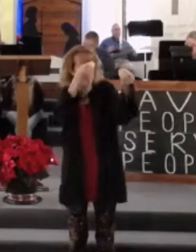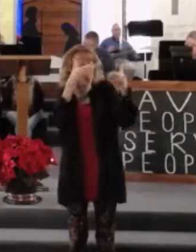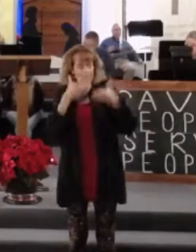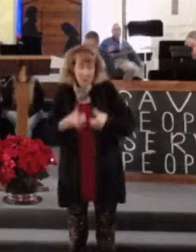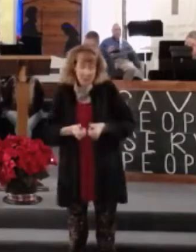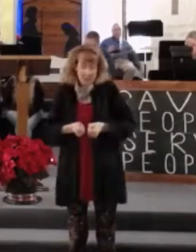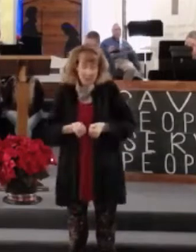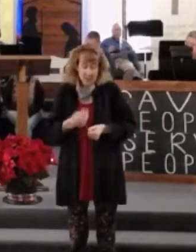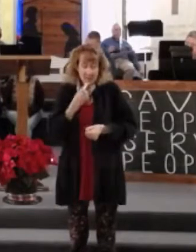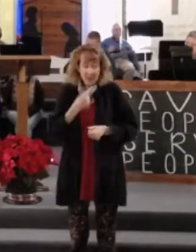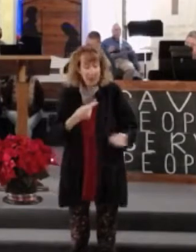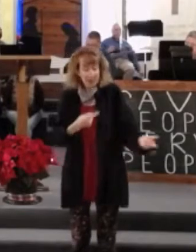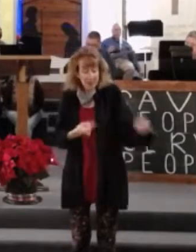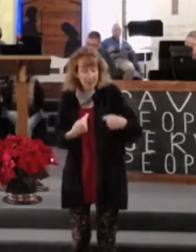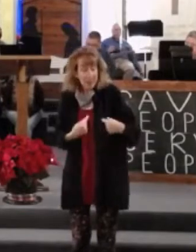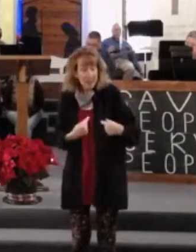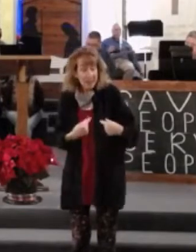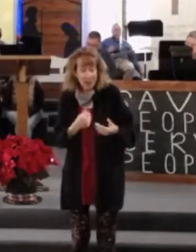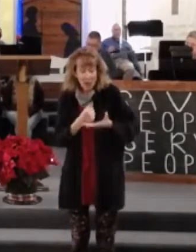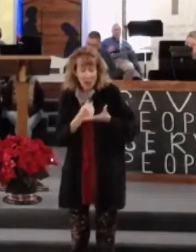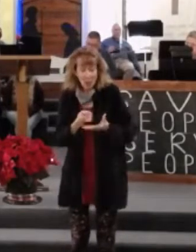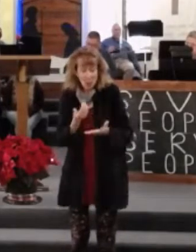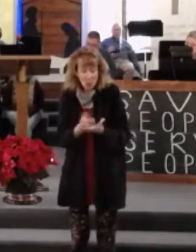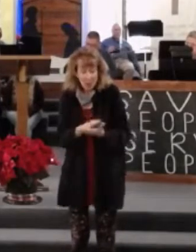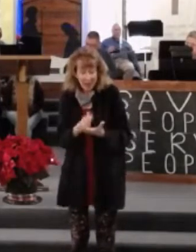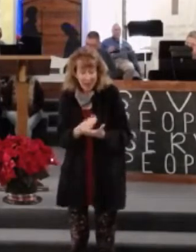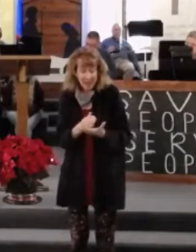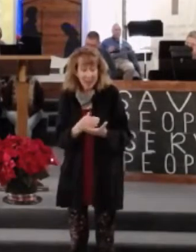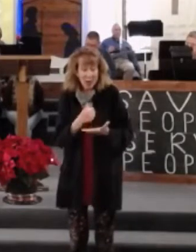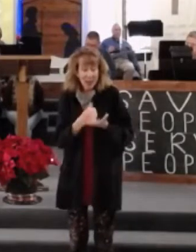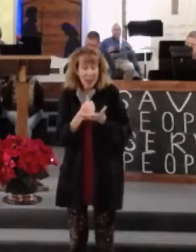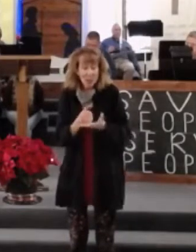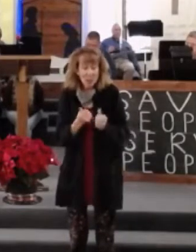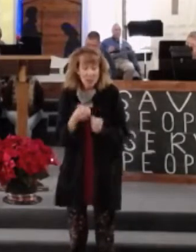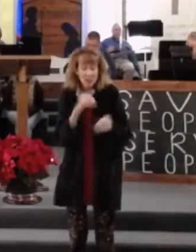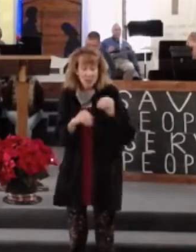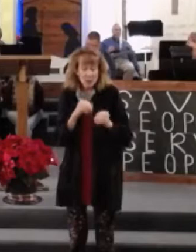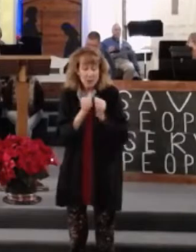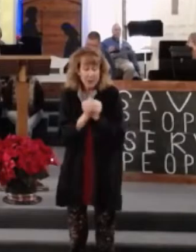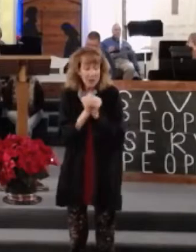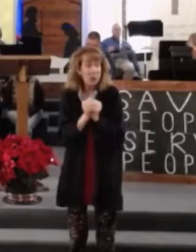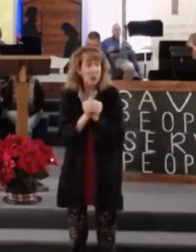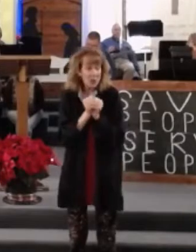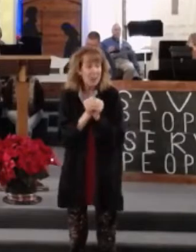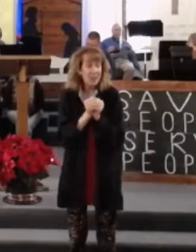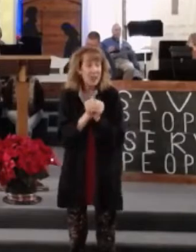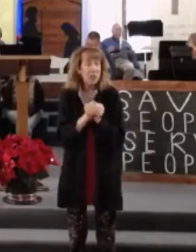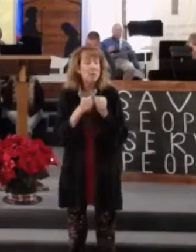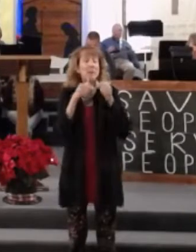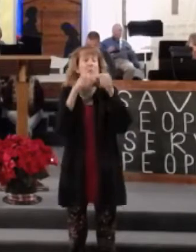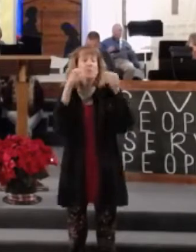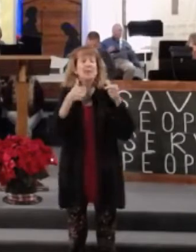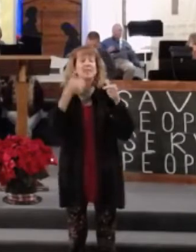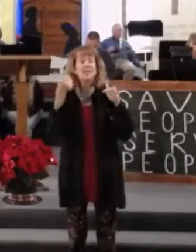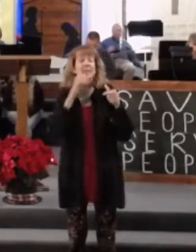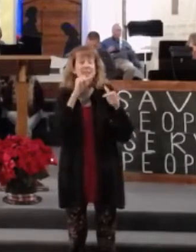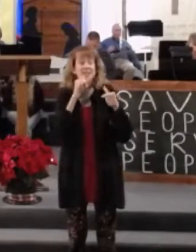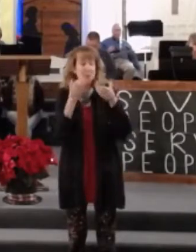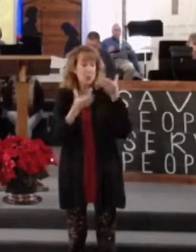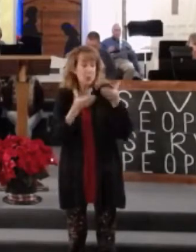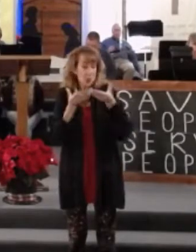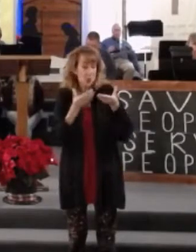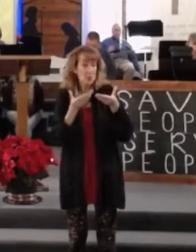dinners, whether it's coming in and cooking, helping to, you know, put the meal together. The biggest thing is serving.